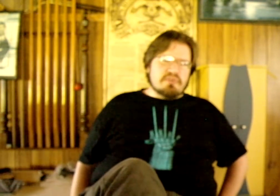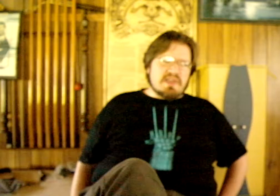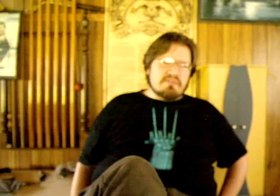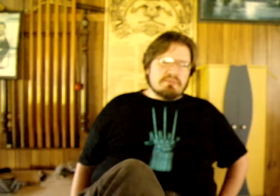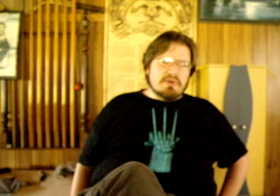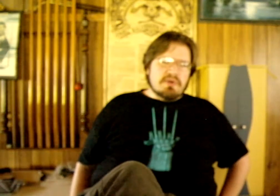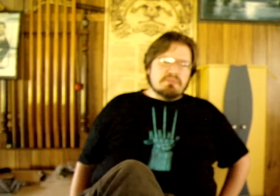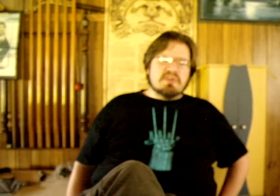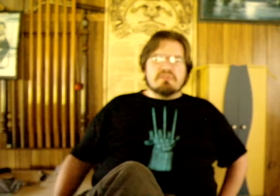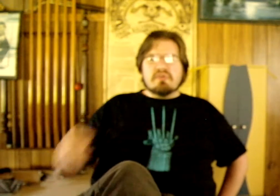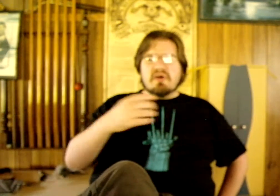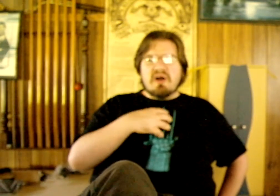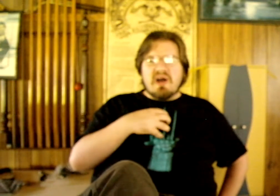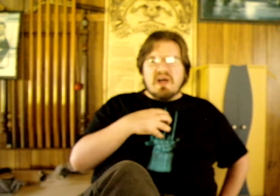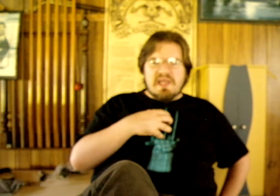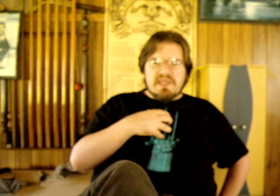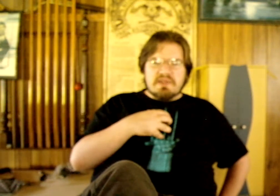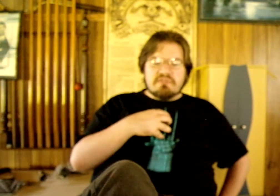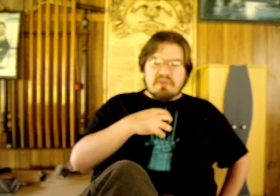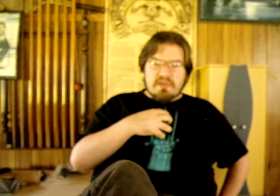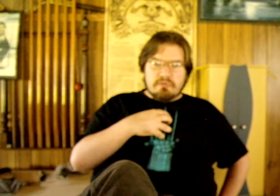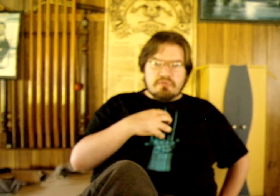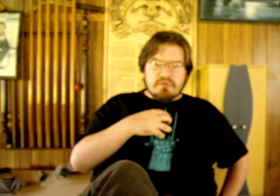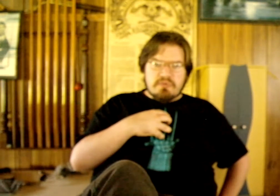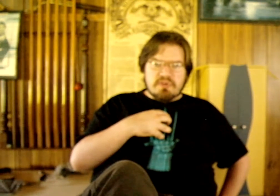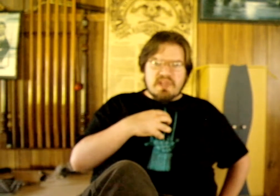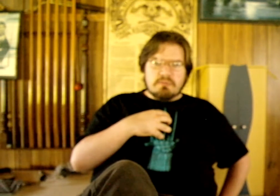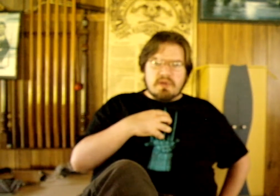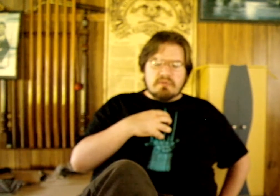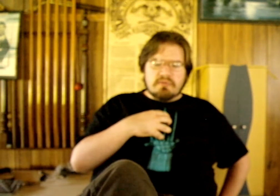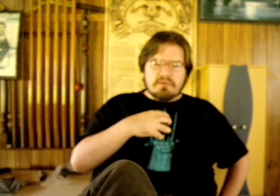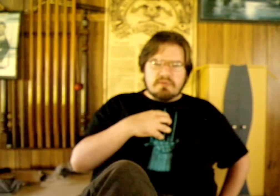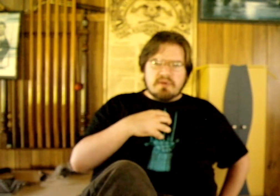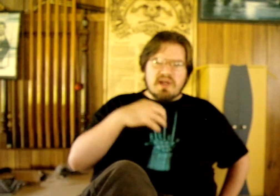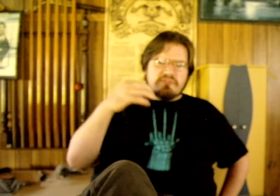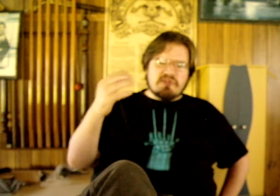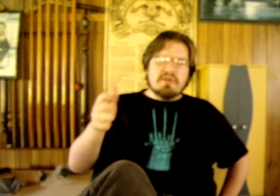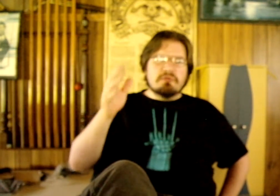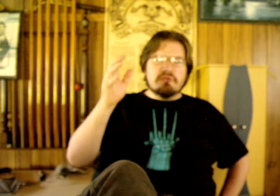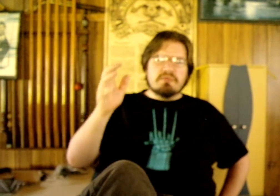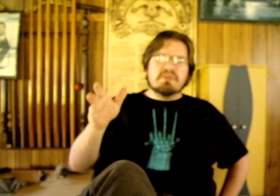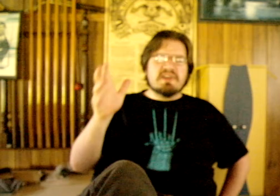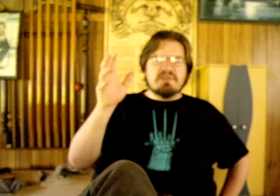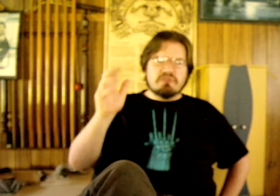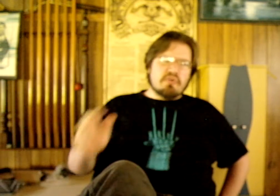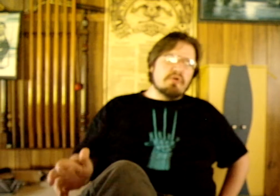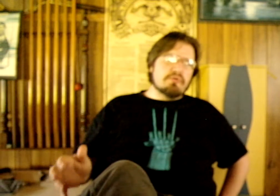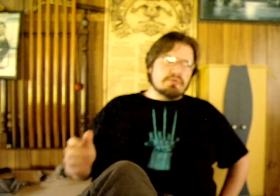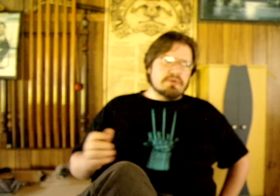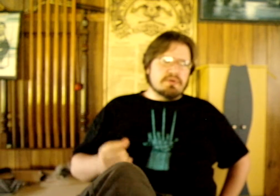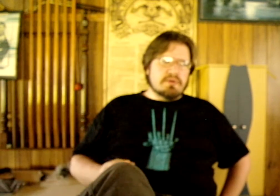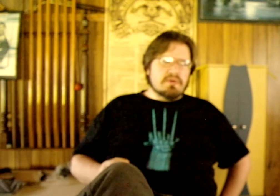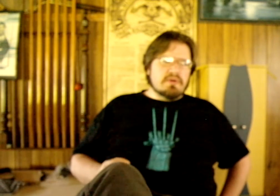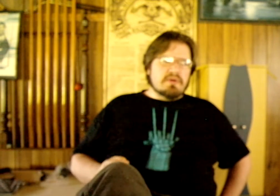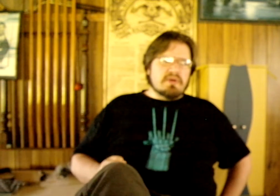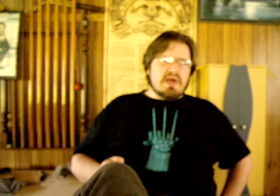gave him because I failed to communicate well. I failed to communicate the tone